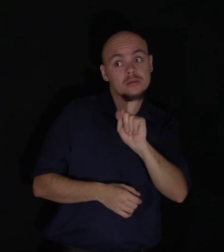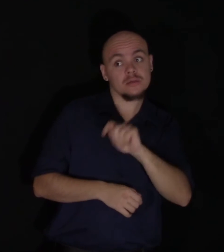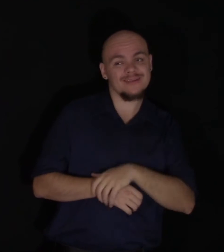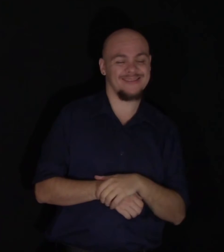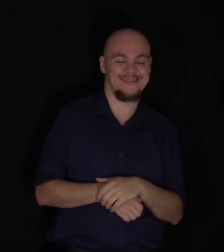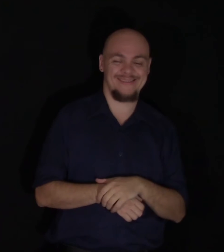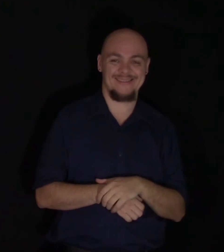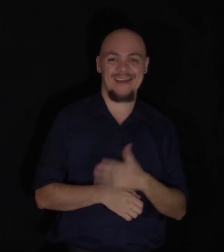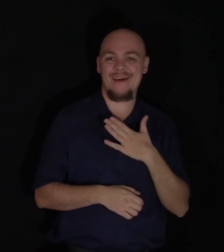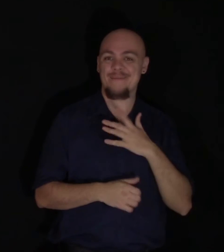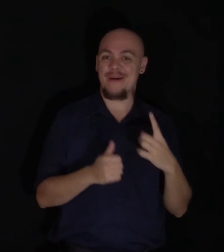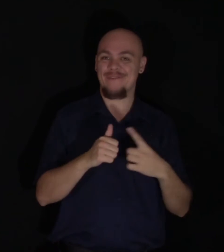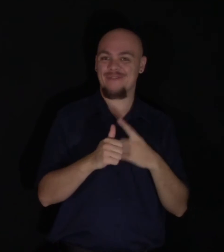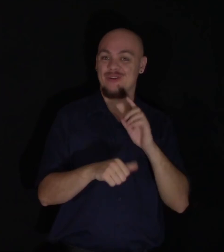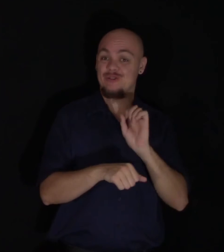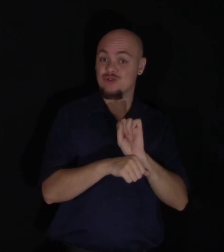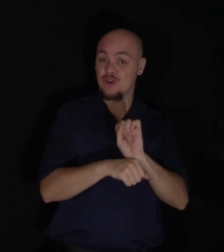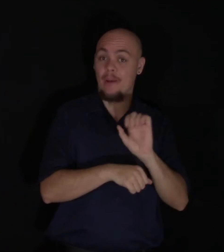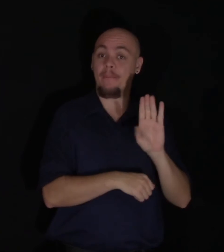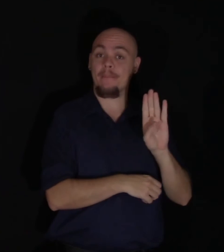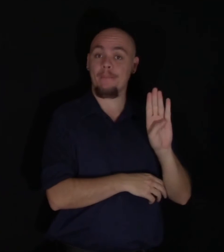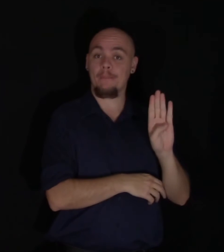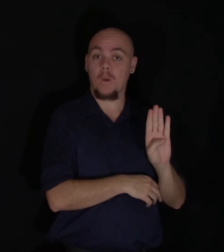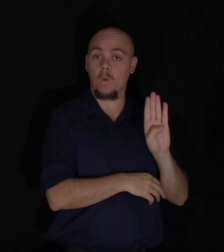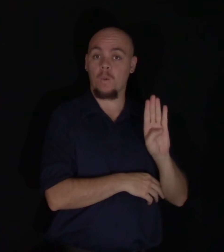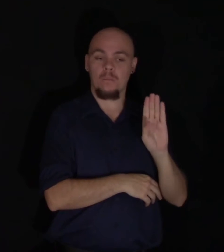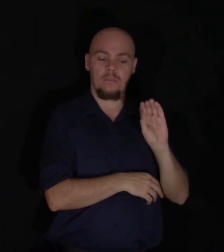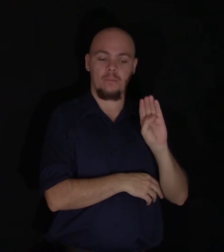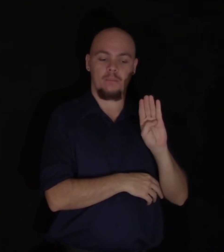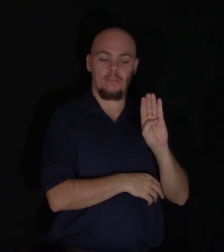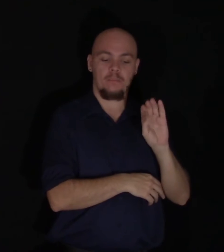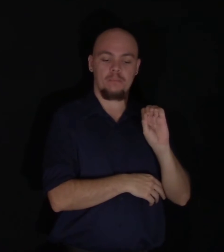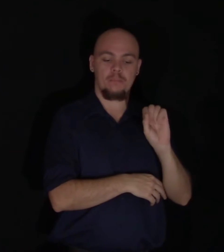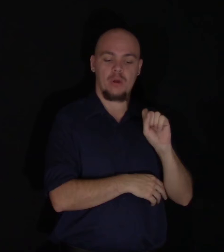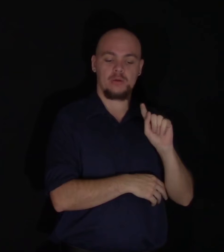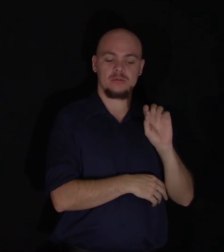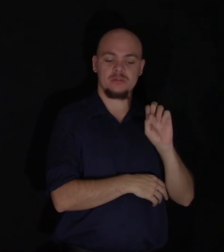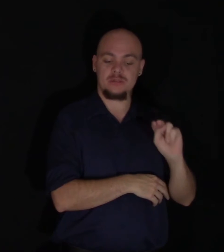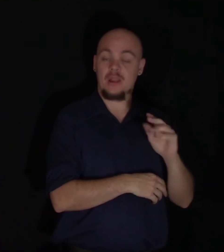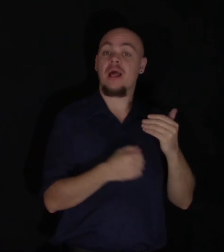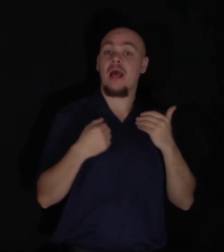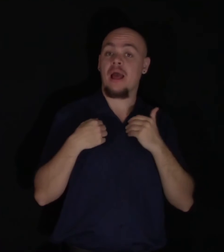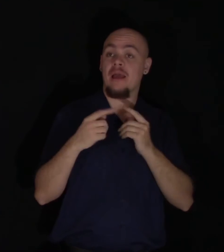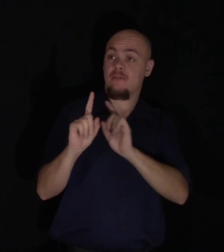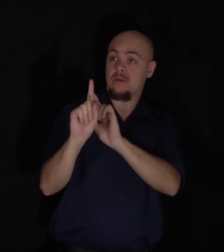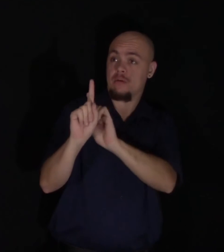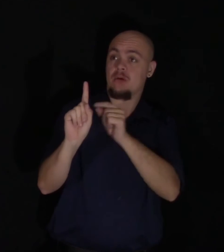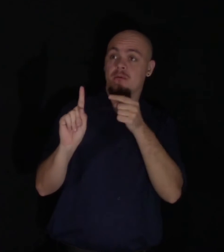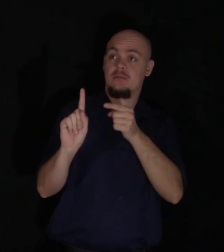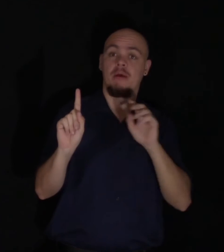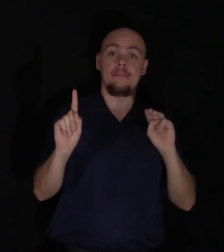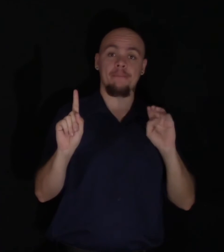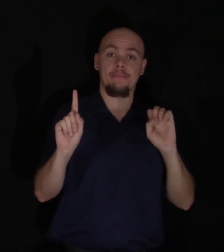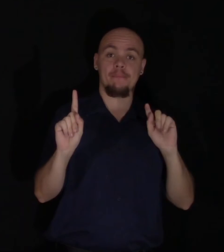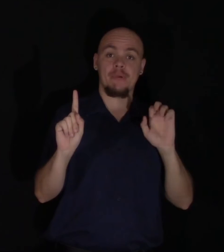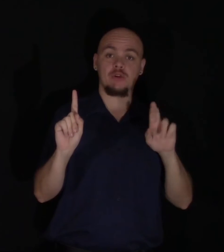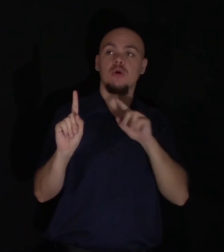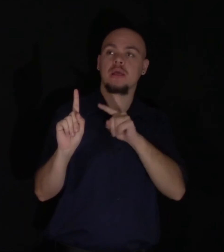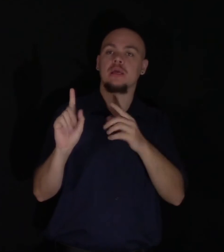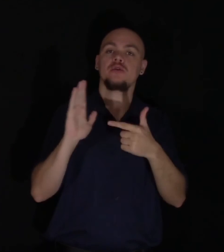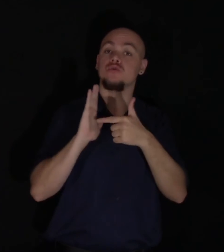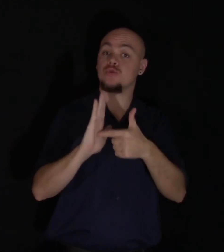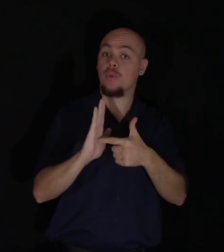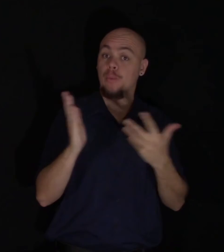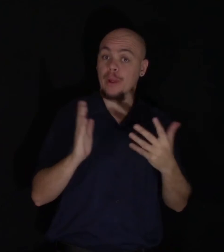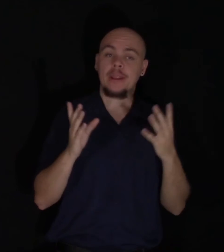My first job in Boston, I met a mentor who introduced me to this ancient tradition, meditation. And it was